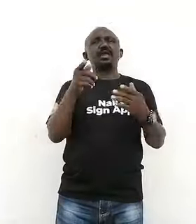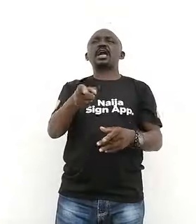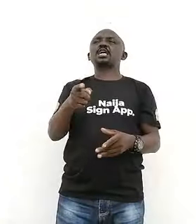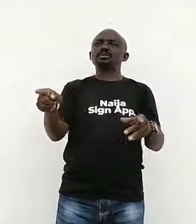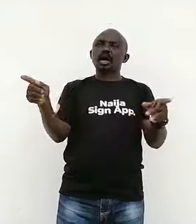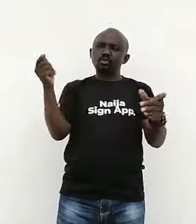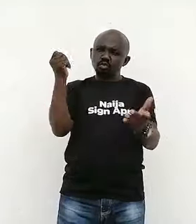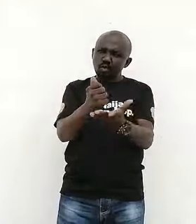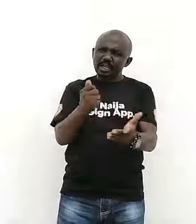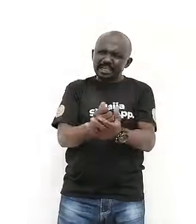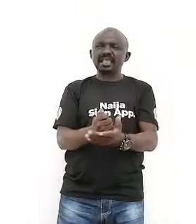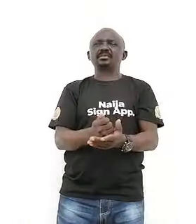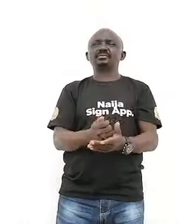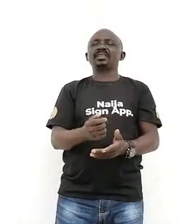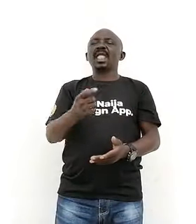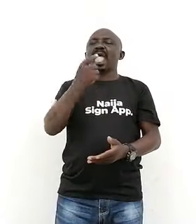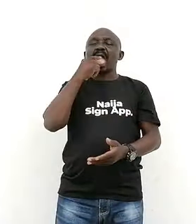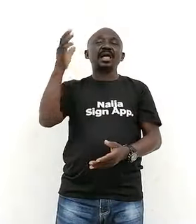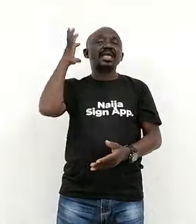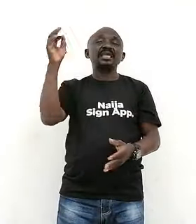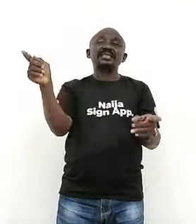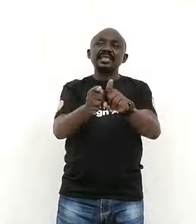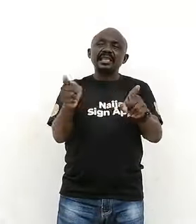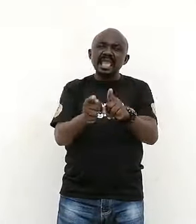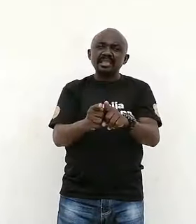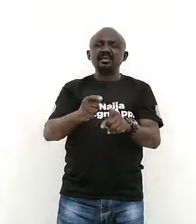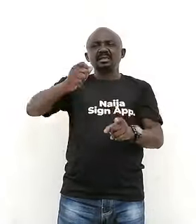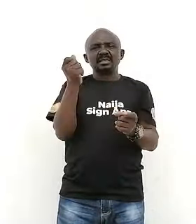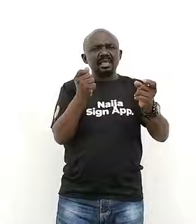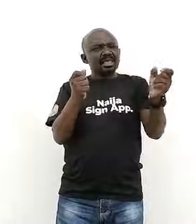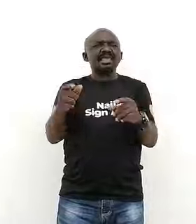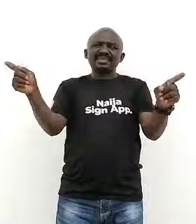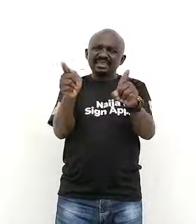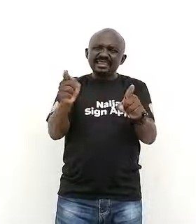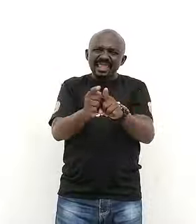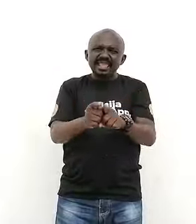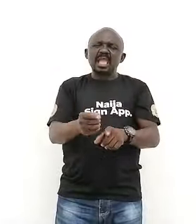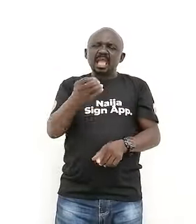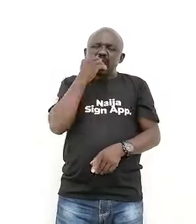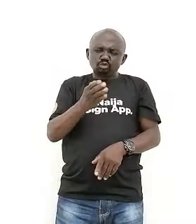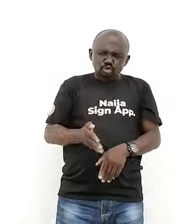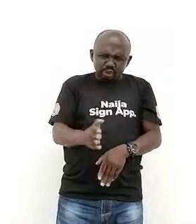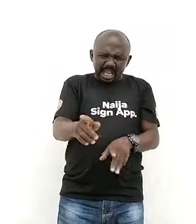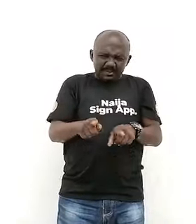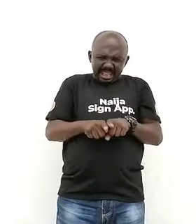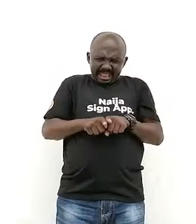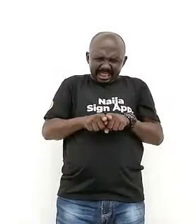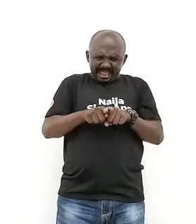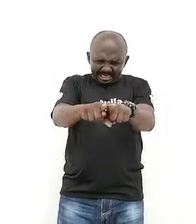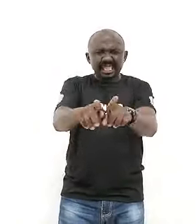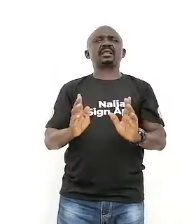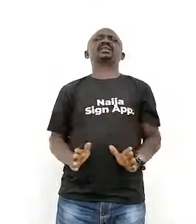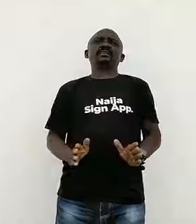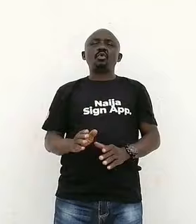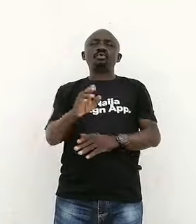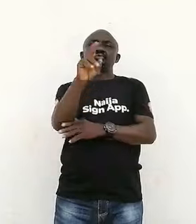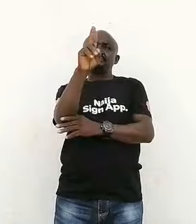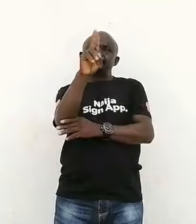time also seem to know it all, like conclusively knowing that when you mention sign language, they know one or two sign